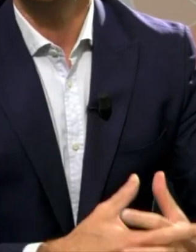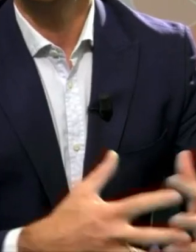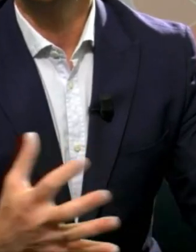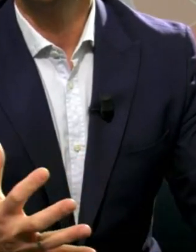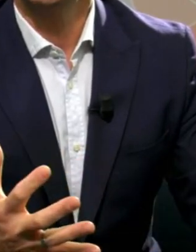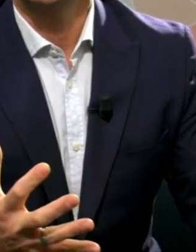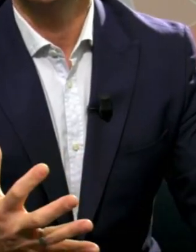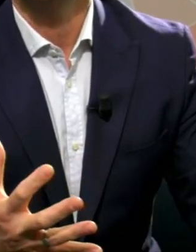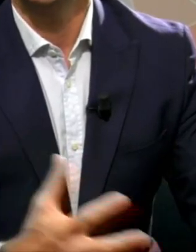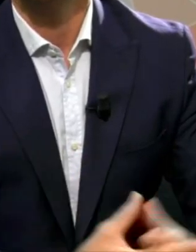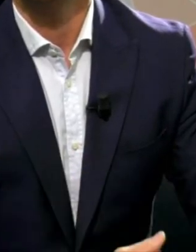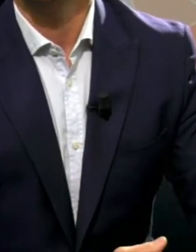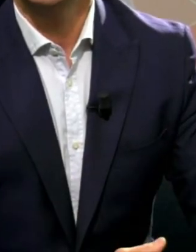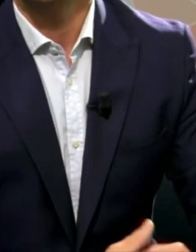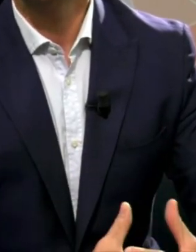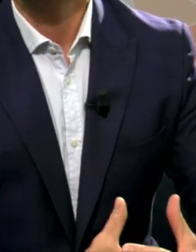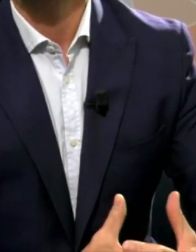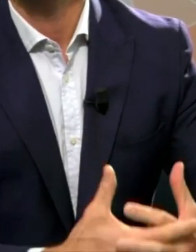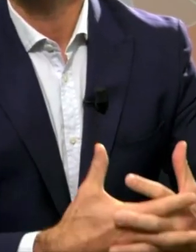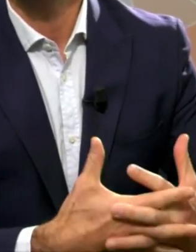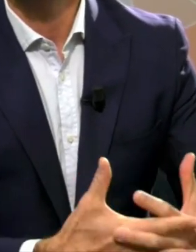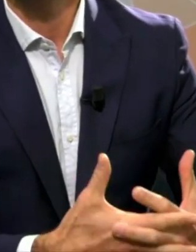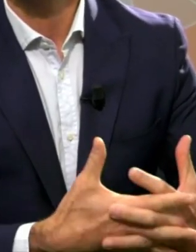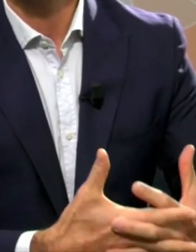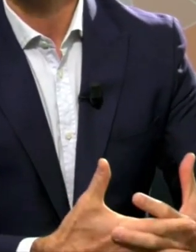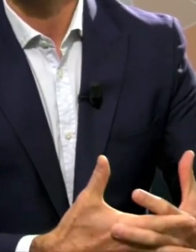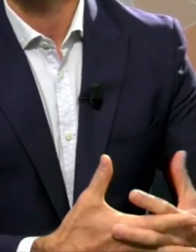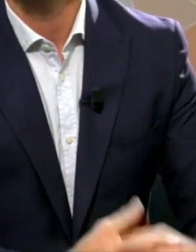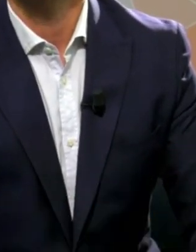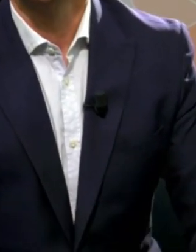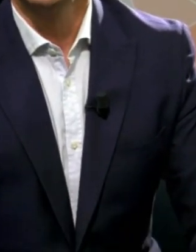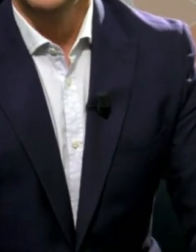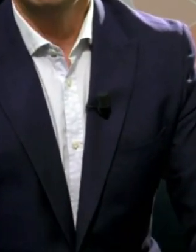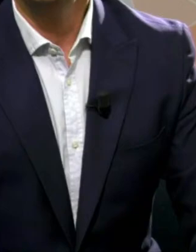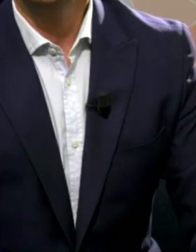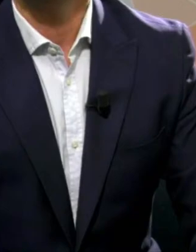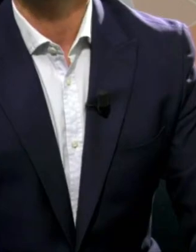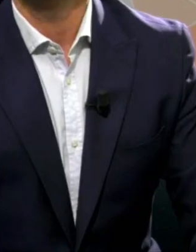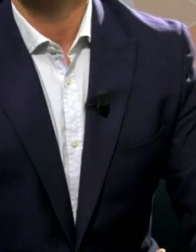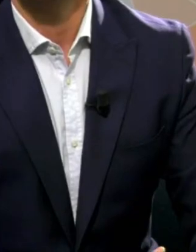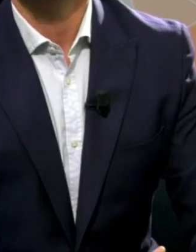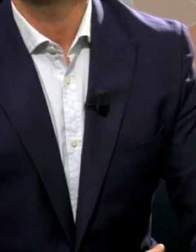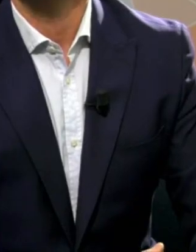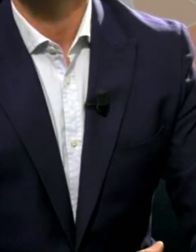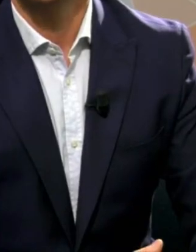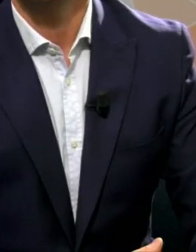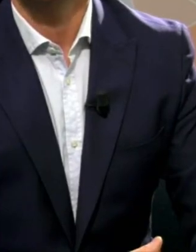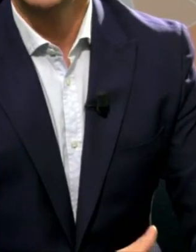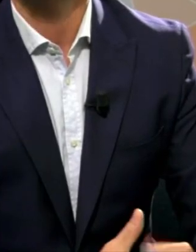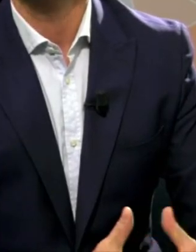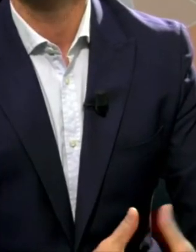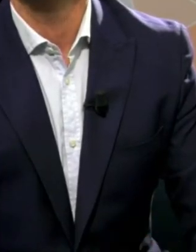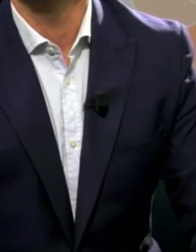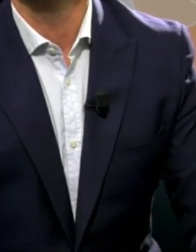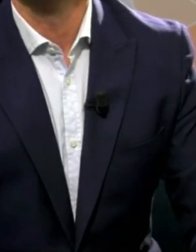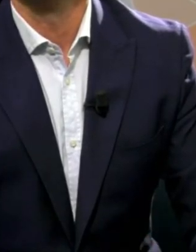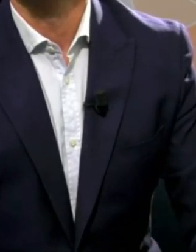customers from all industries and all sizes are accelerating the digital transformation of the country powered by our